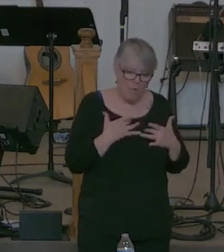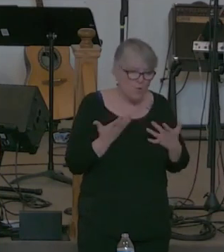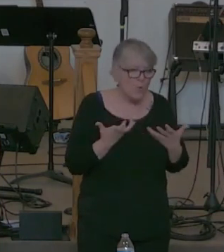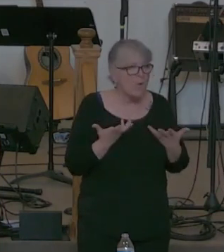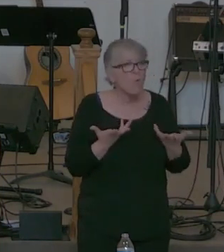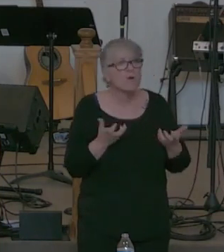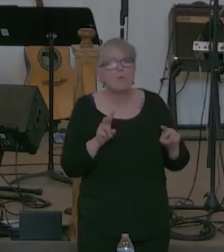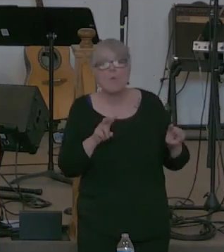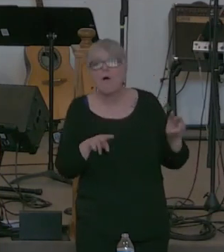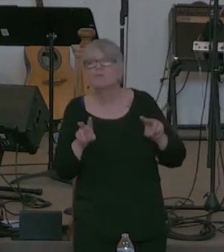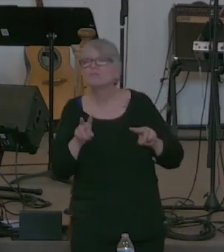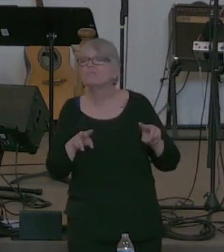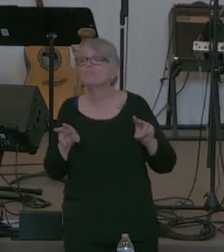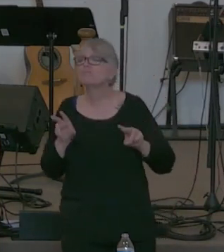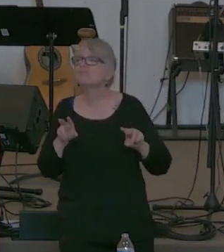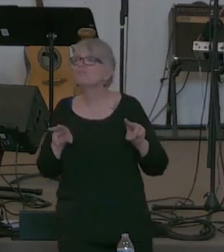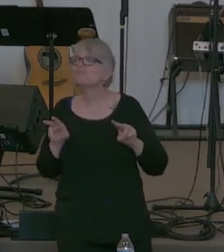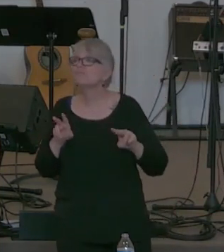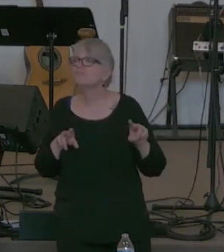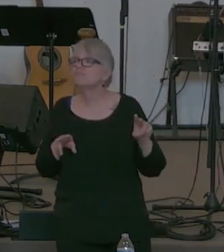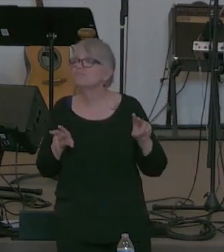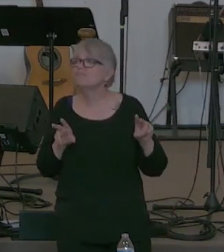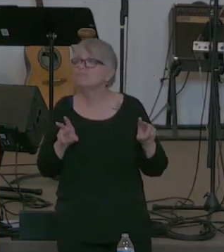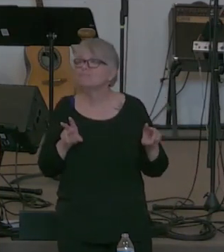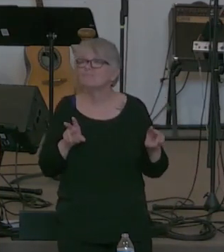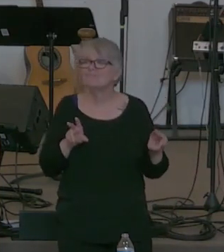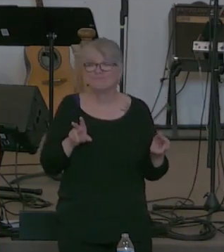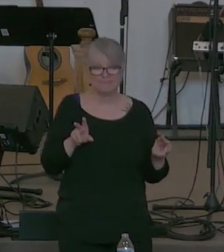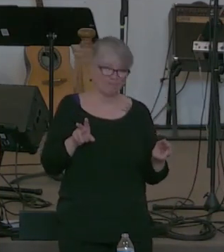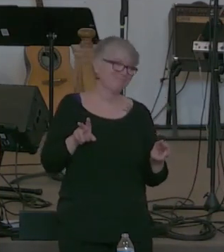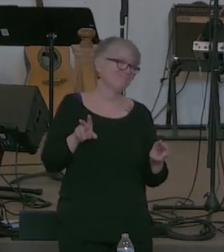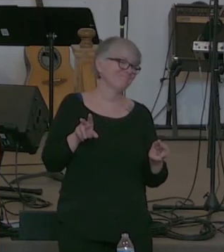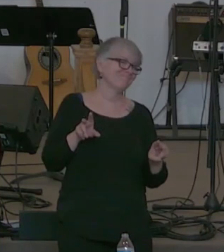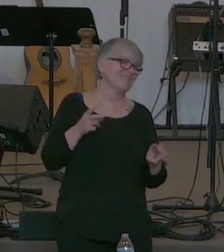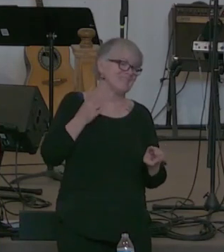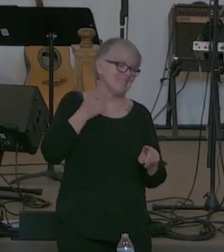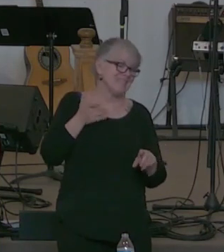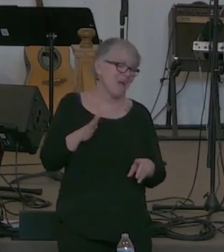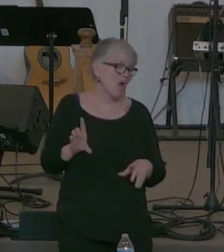and it's like, come on.